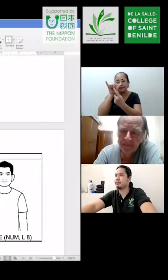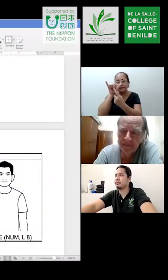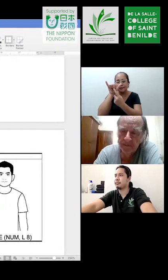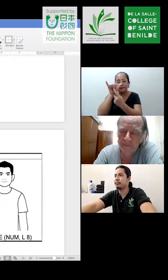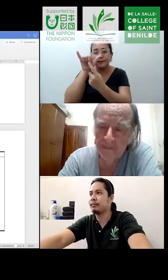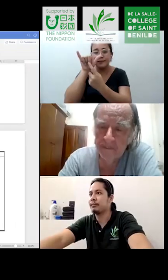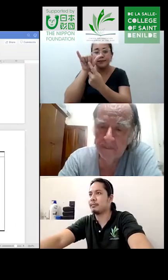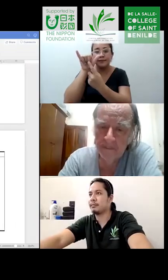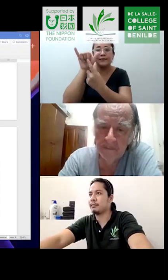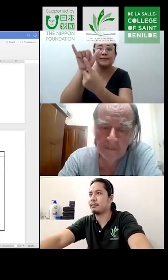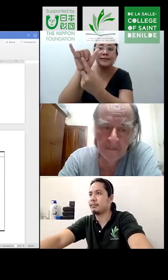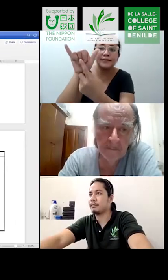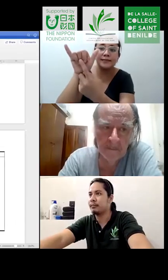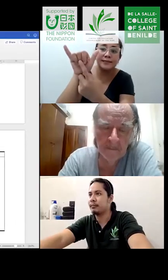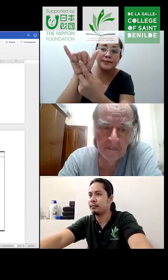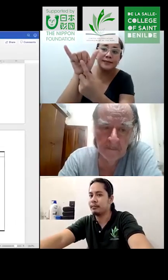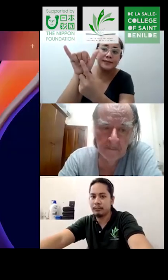Mm,